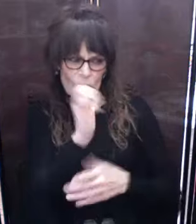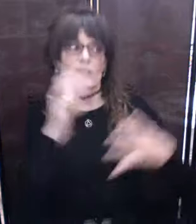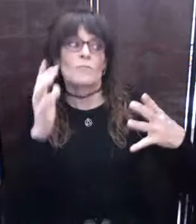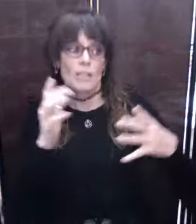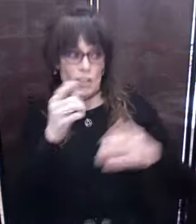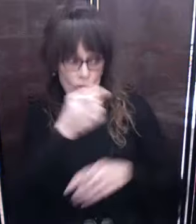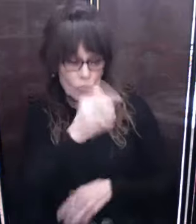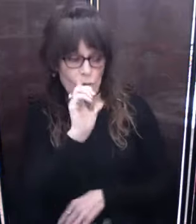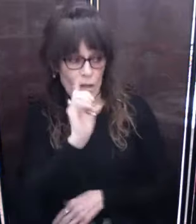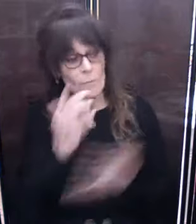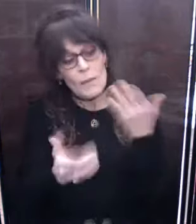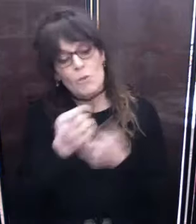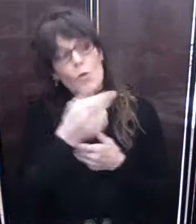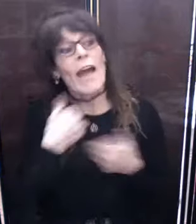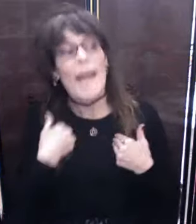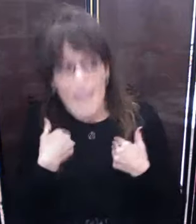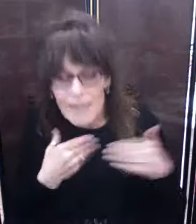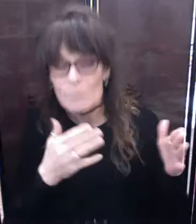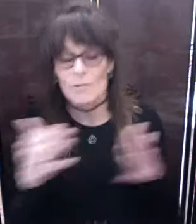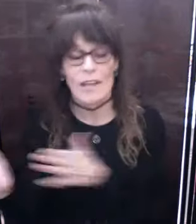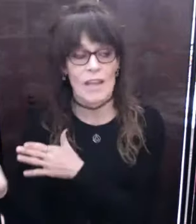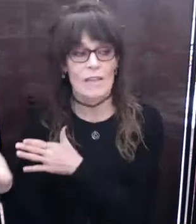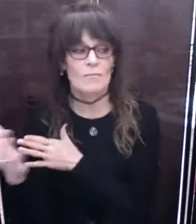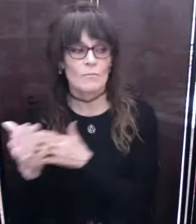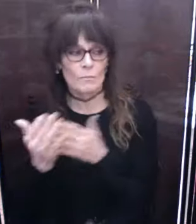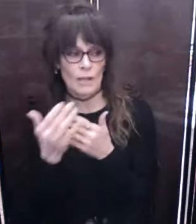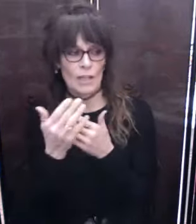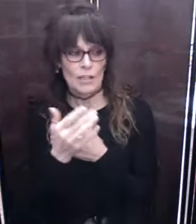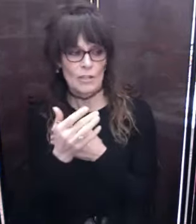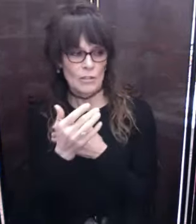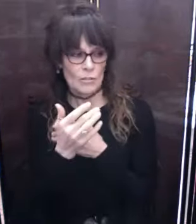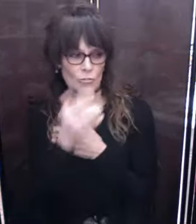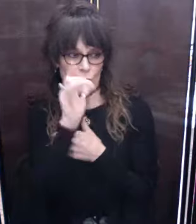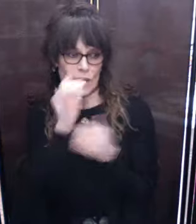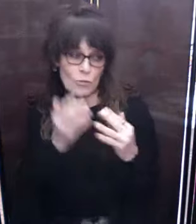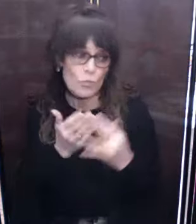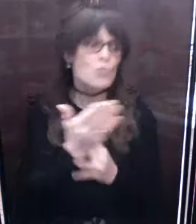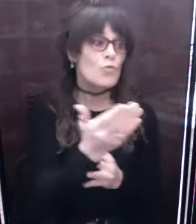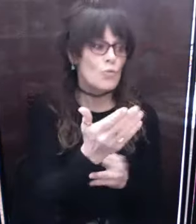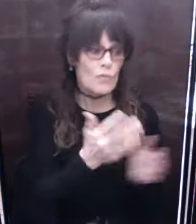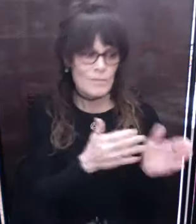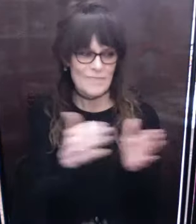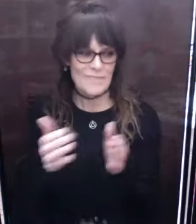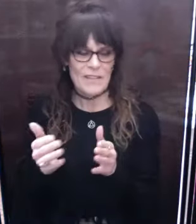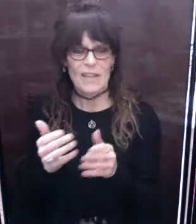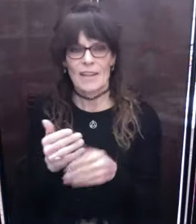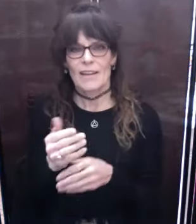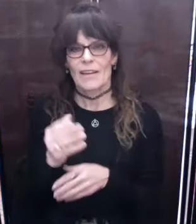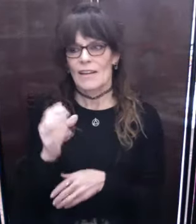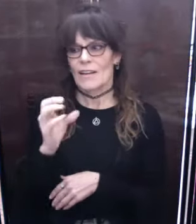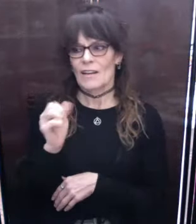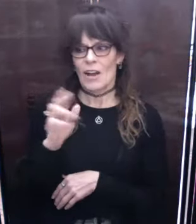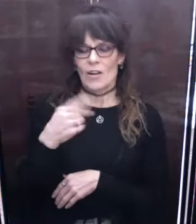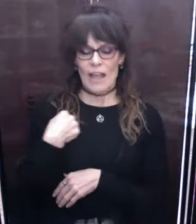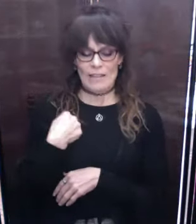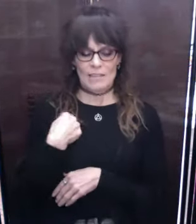had a plan to drink, but you drank through that plan." And Carl's got this bottle, and he says, "Hey, do you want to hit